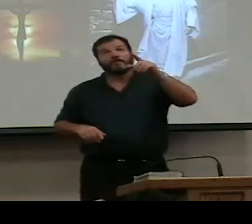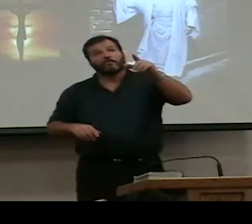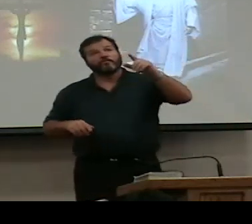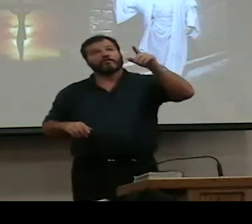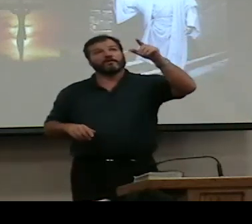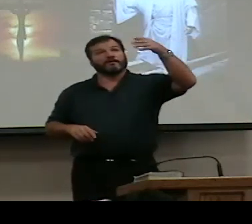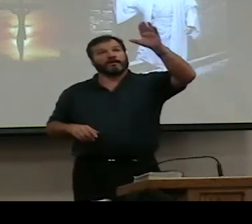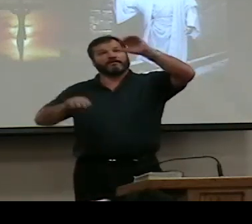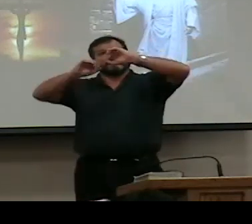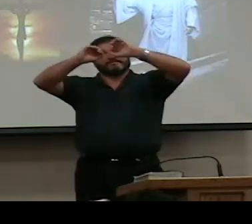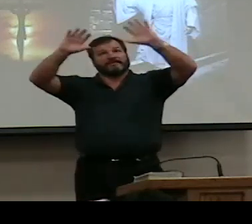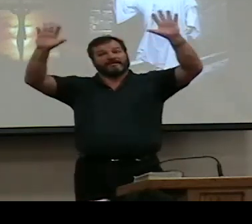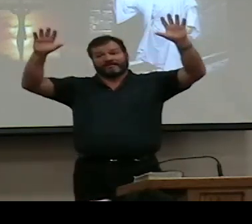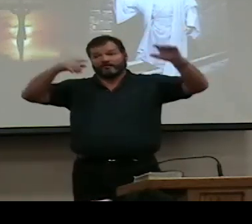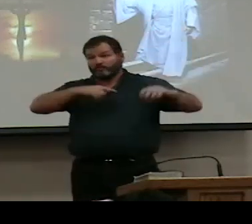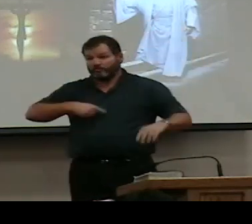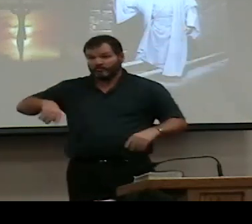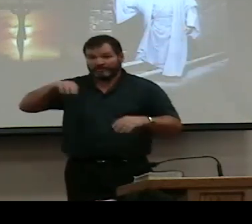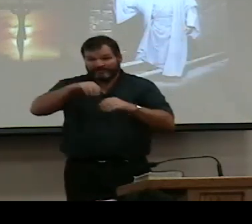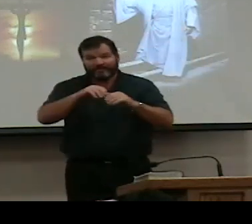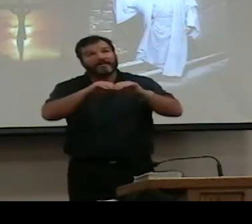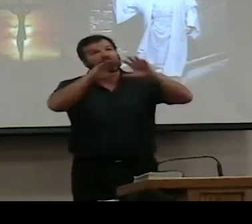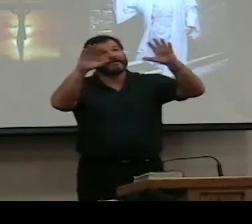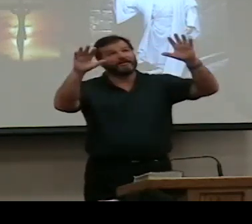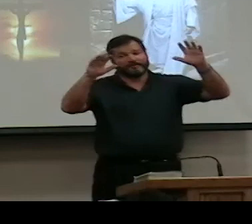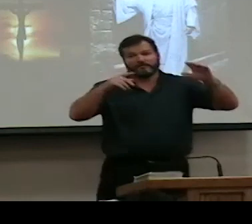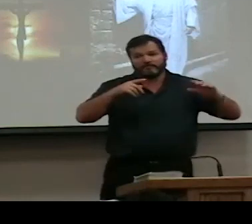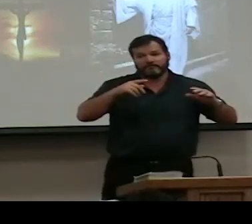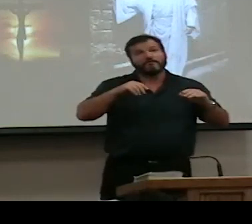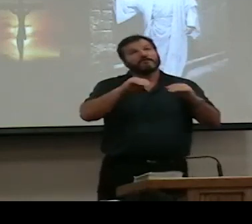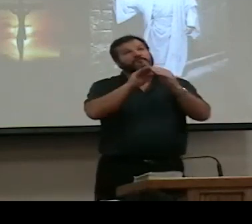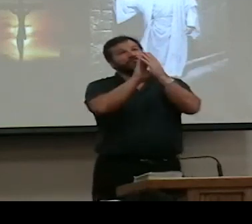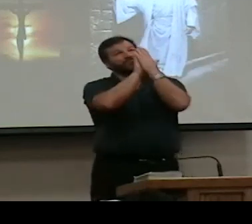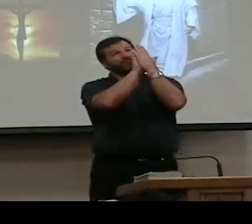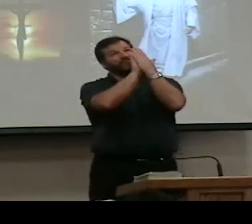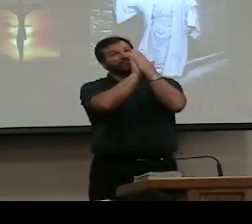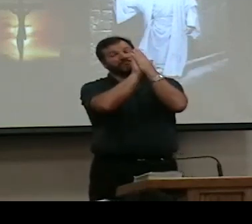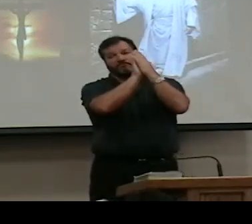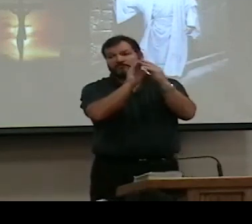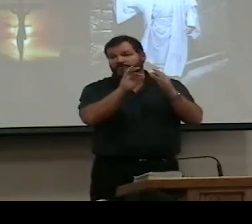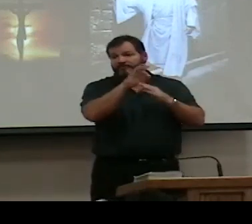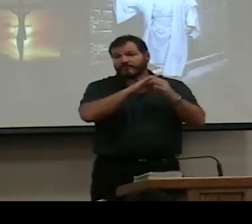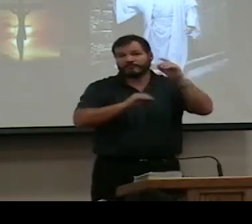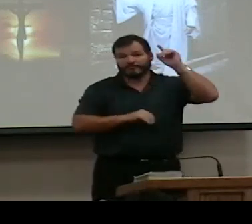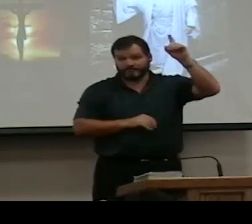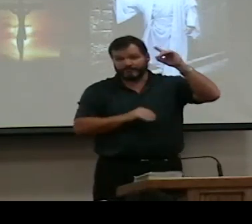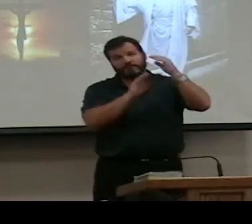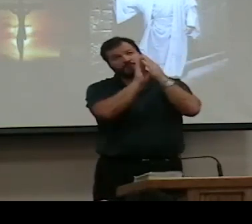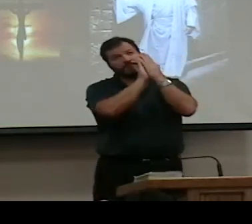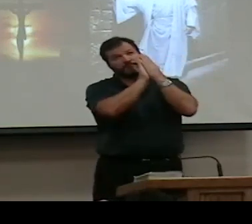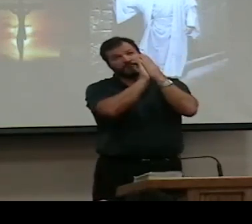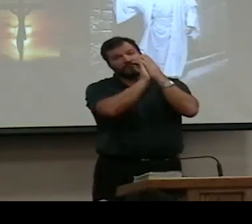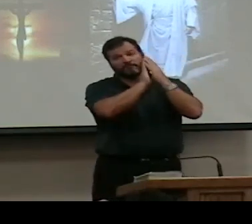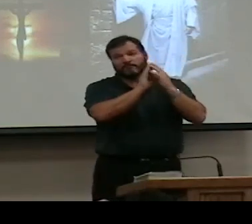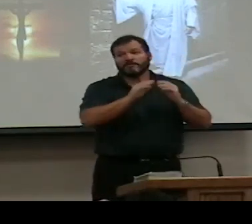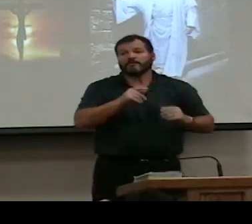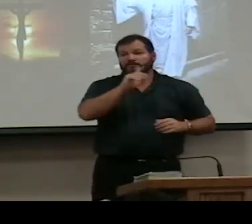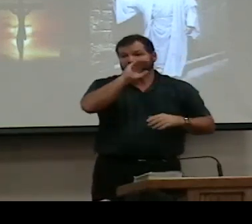In that, we learn God is the light, and we walk in the light. We have relationship with him. We have fellowship with him.